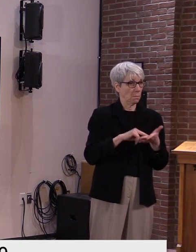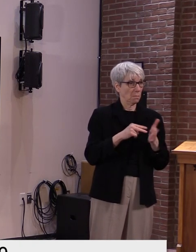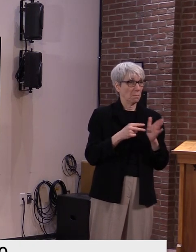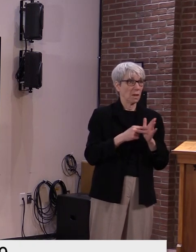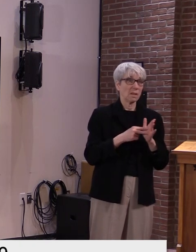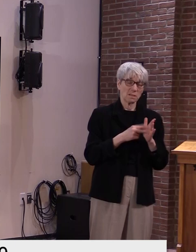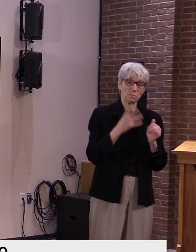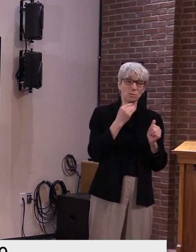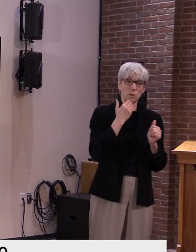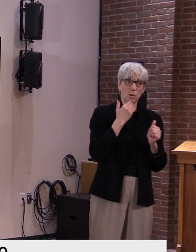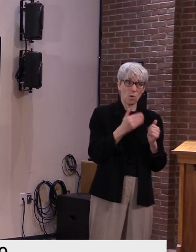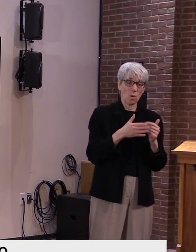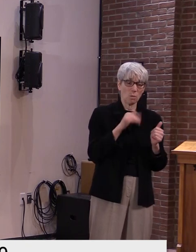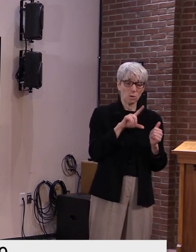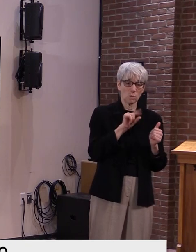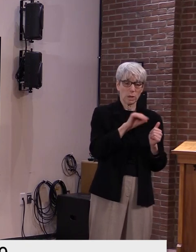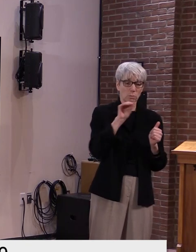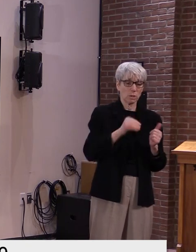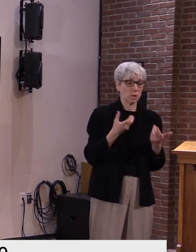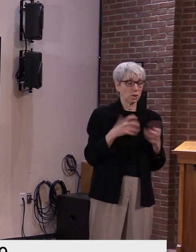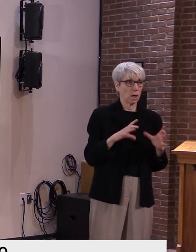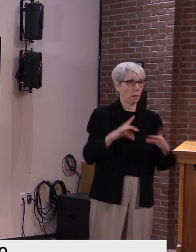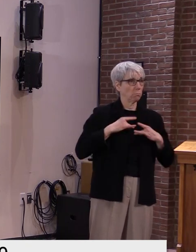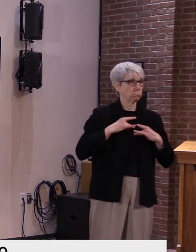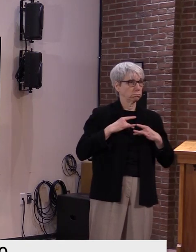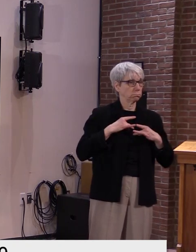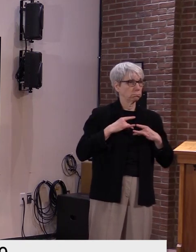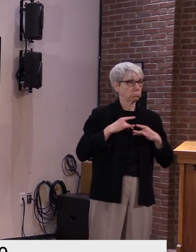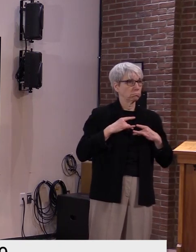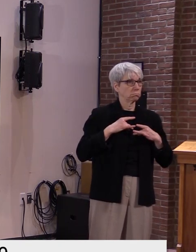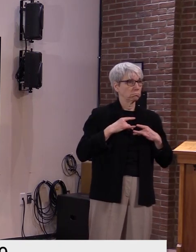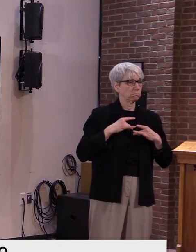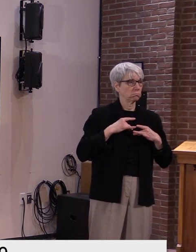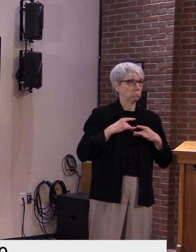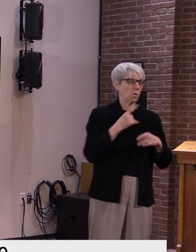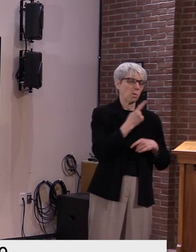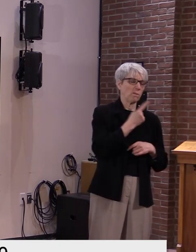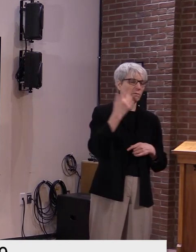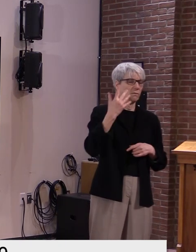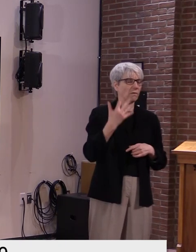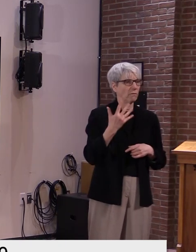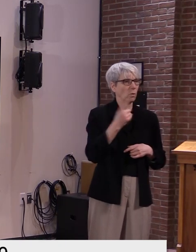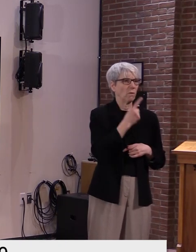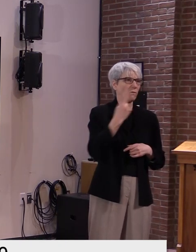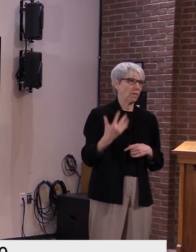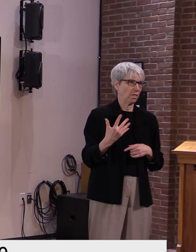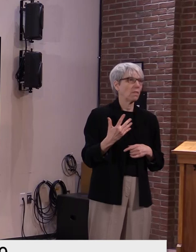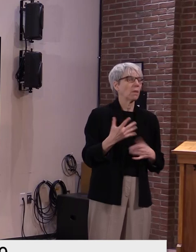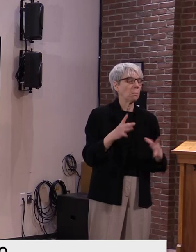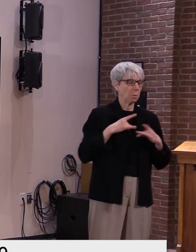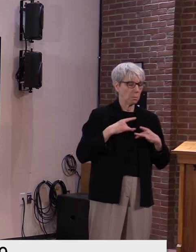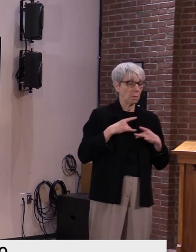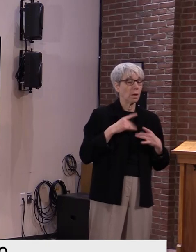Looking at that flip side, over an 80% chance you will not become a case.